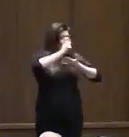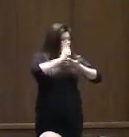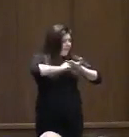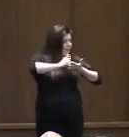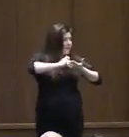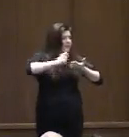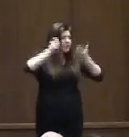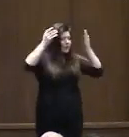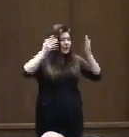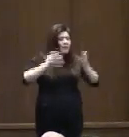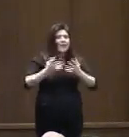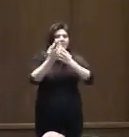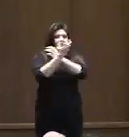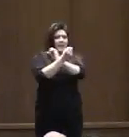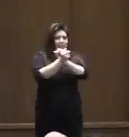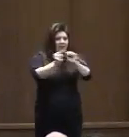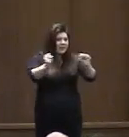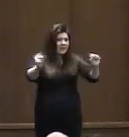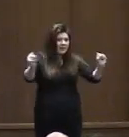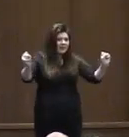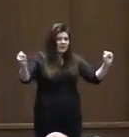forever. Author of